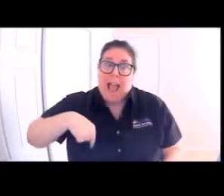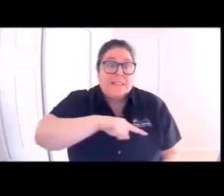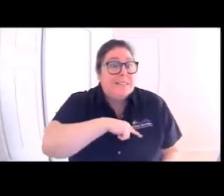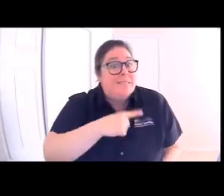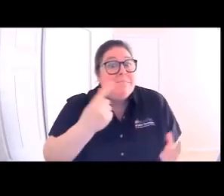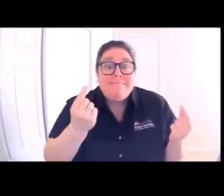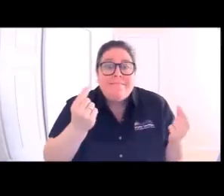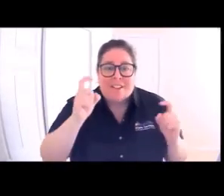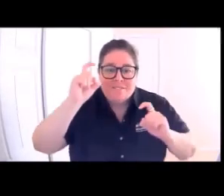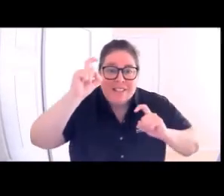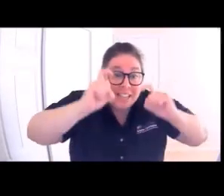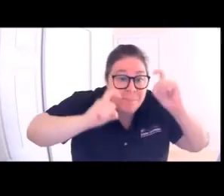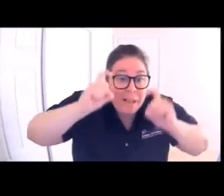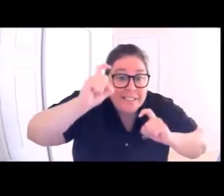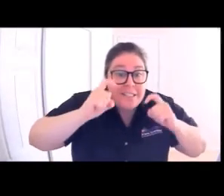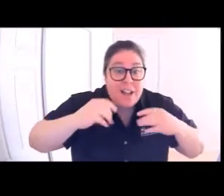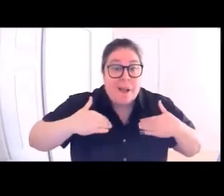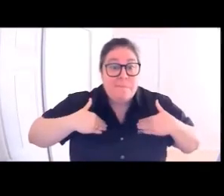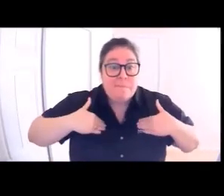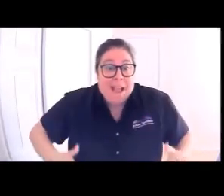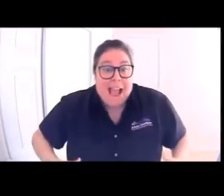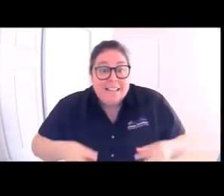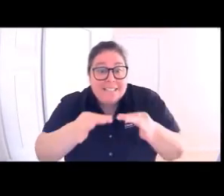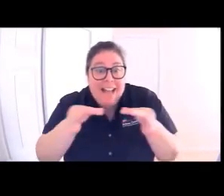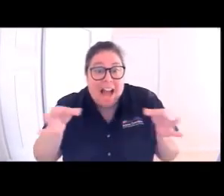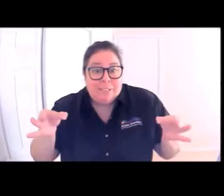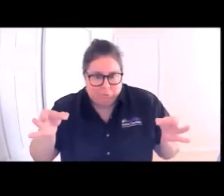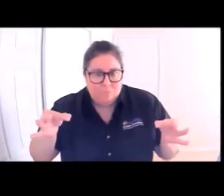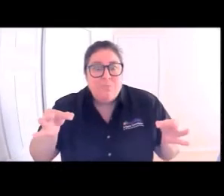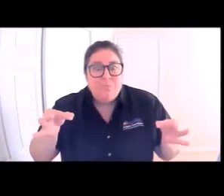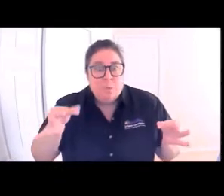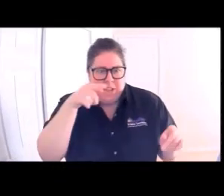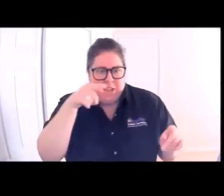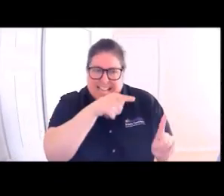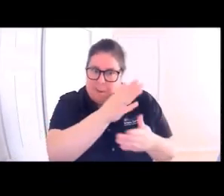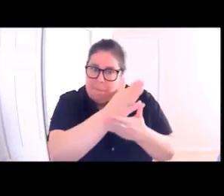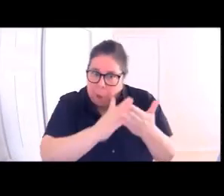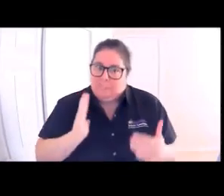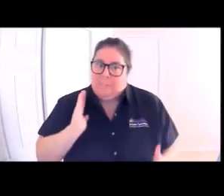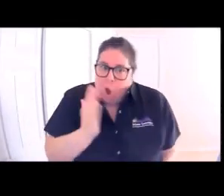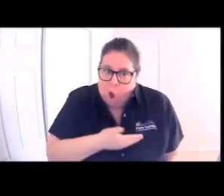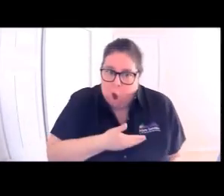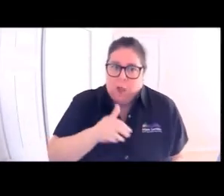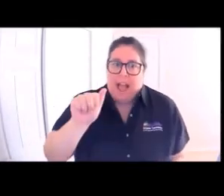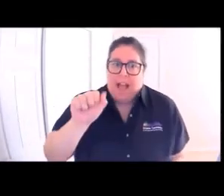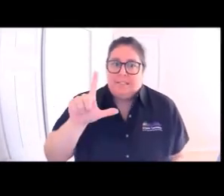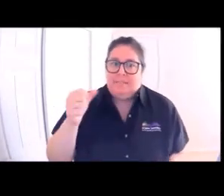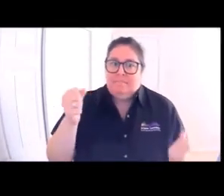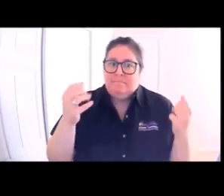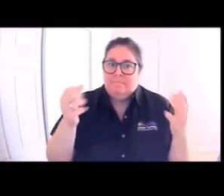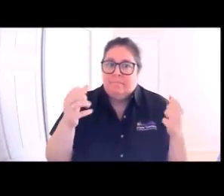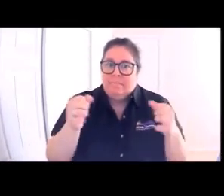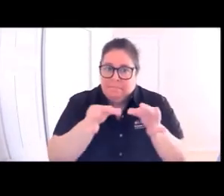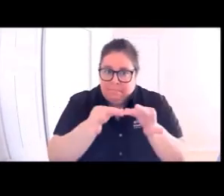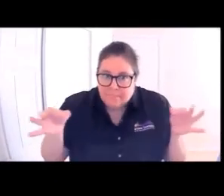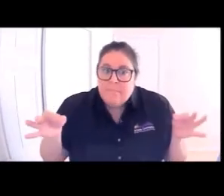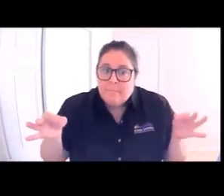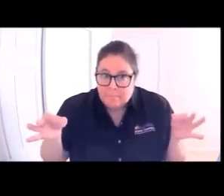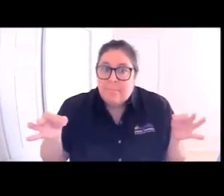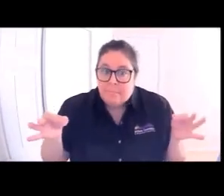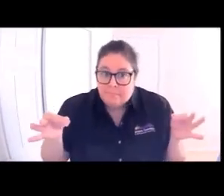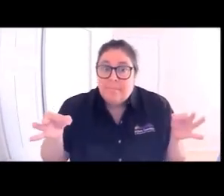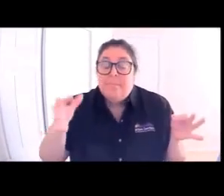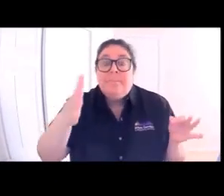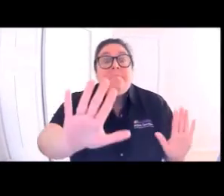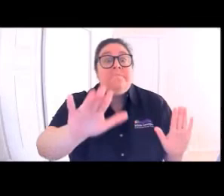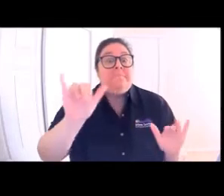Everything visual is so important in our language. Facial expressions, body language, that's a big part of